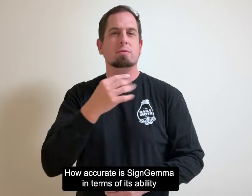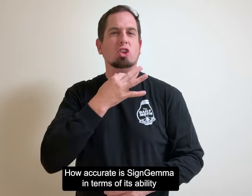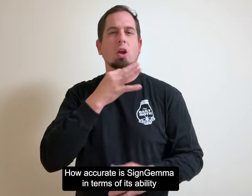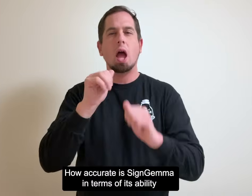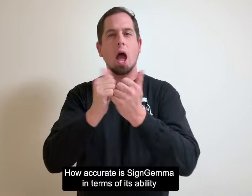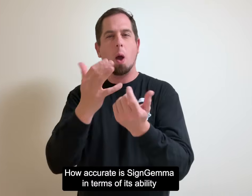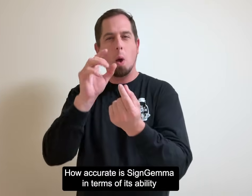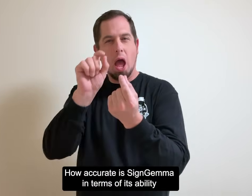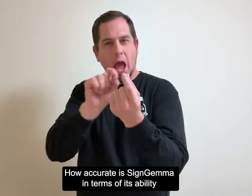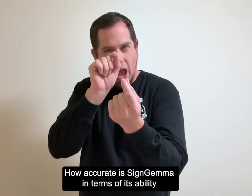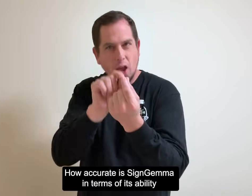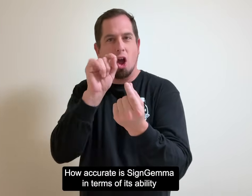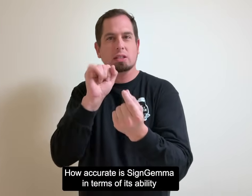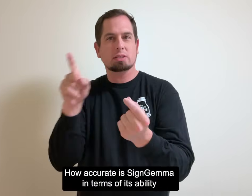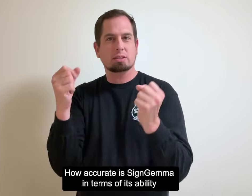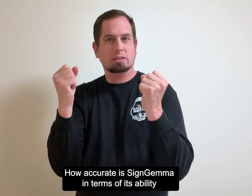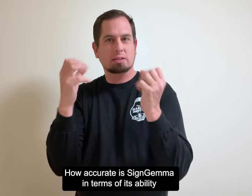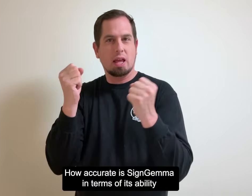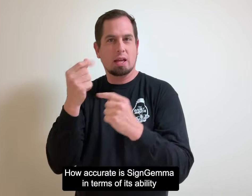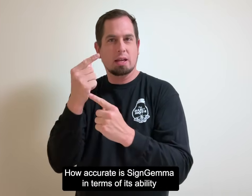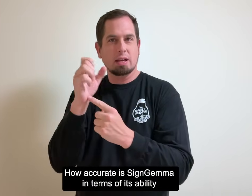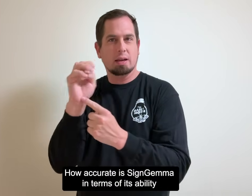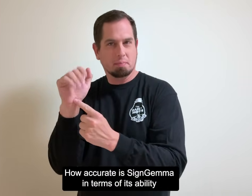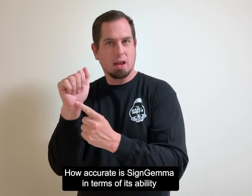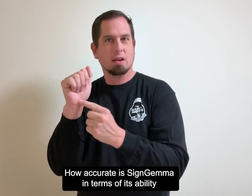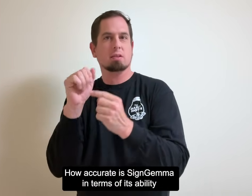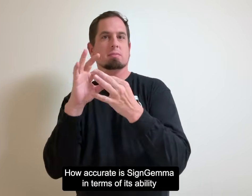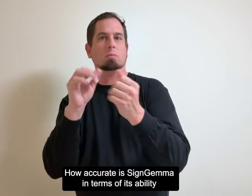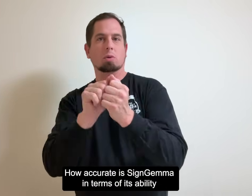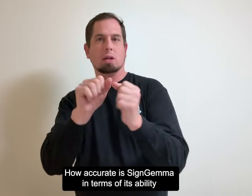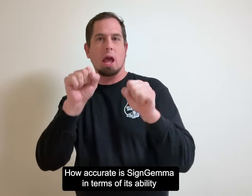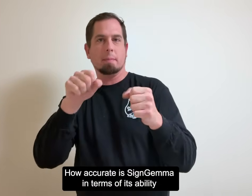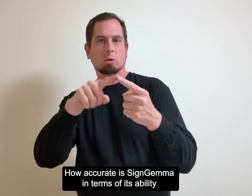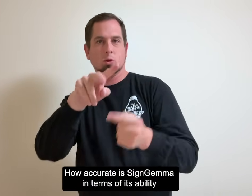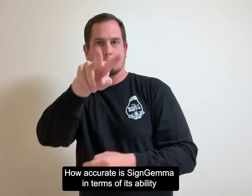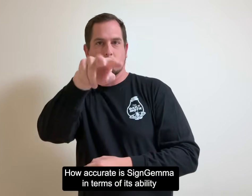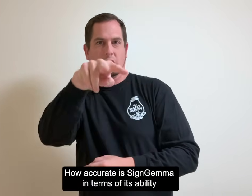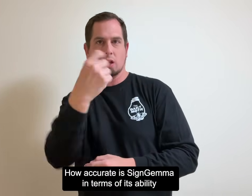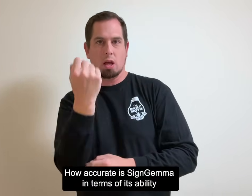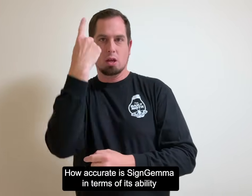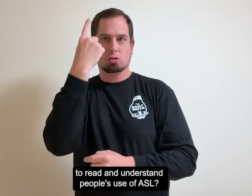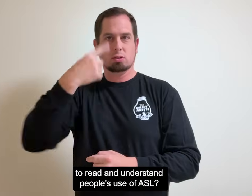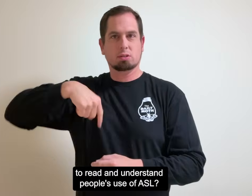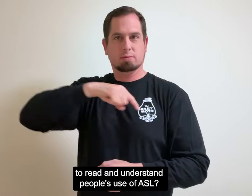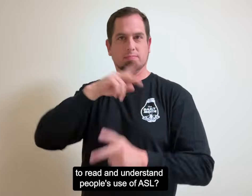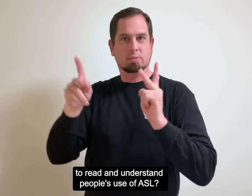How accurate is Sign Gemma in terms of its ability to read and